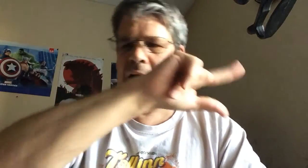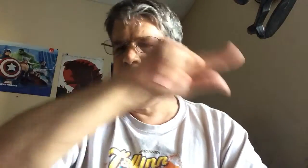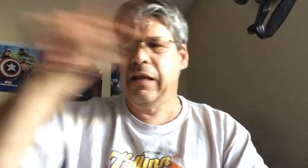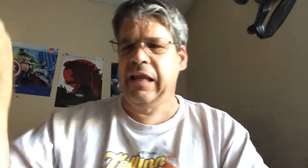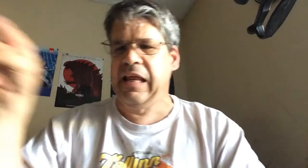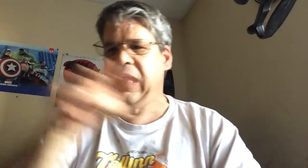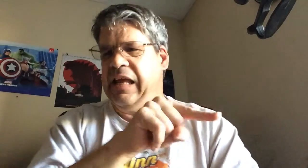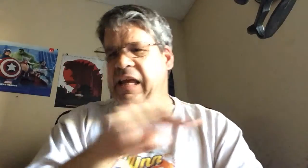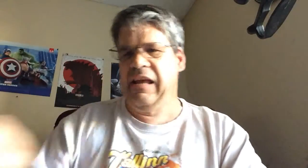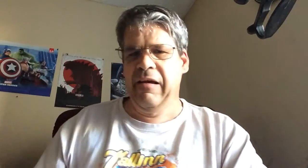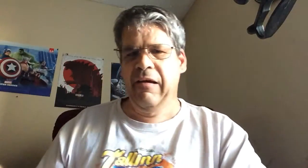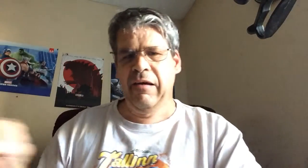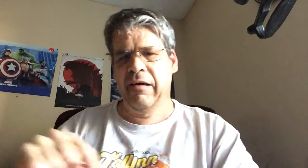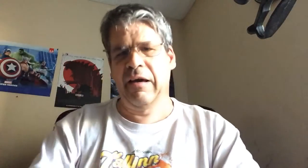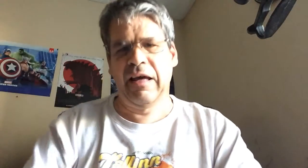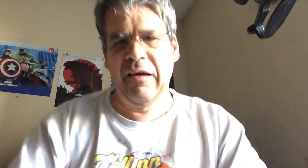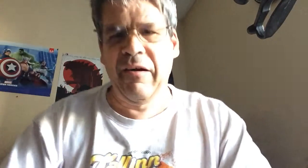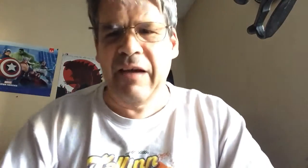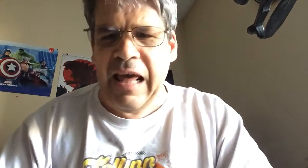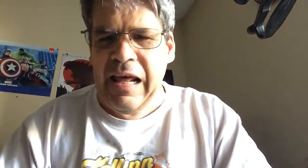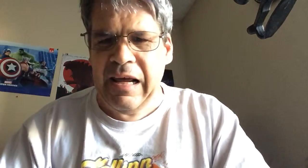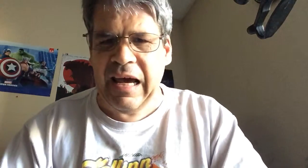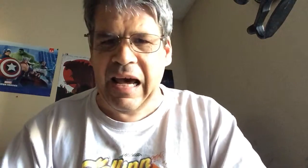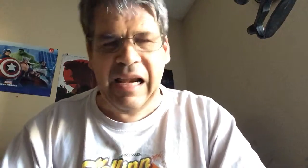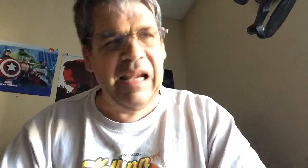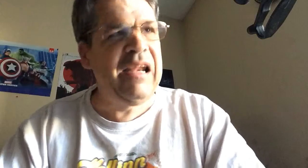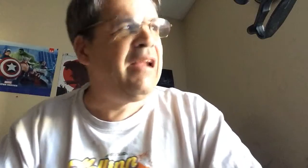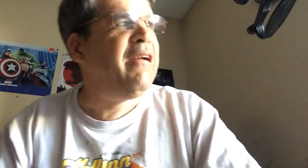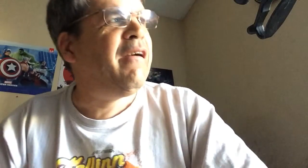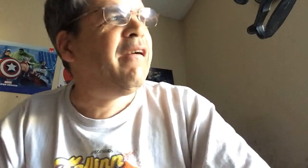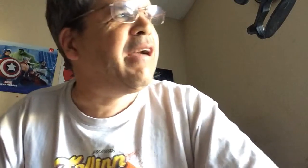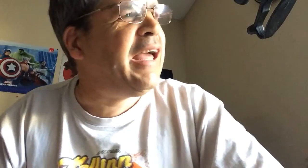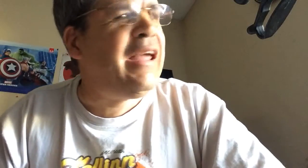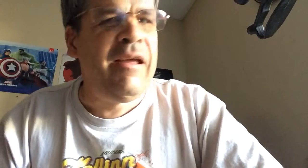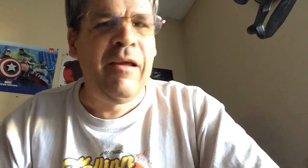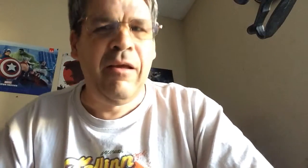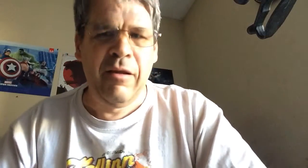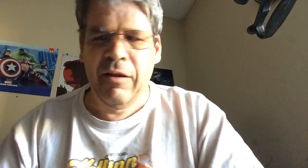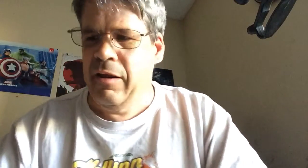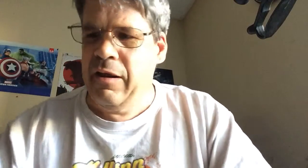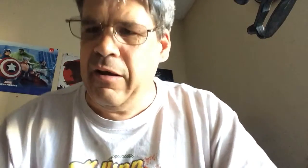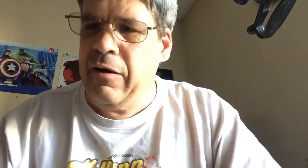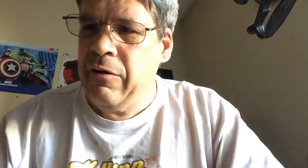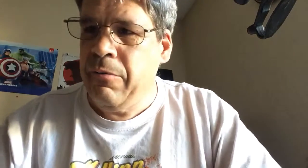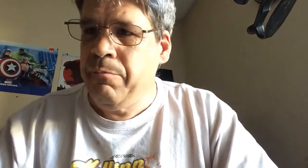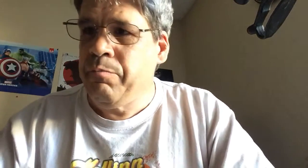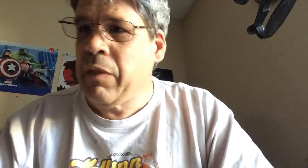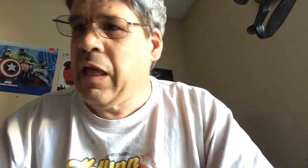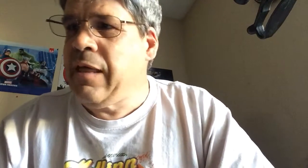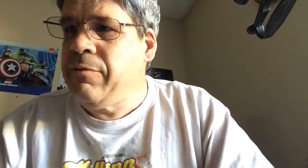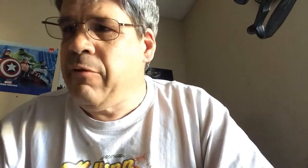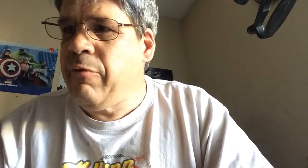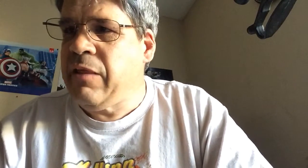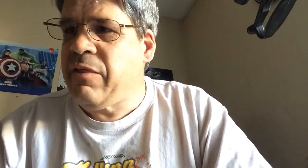and Z. Okay, guys? Okay. So, anyway,